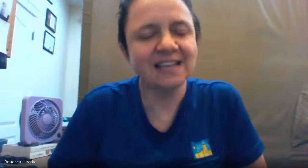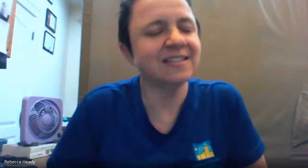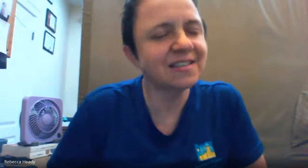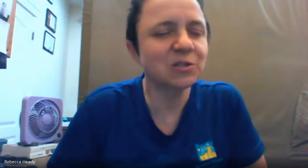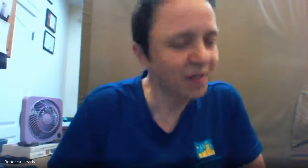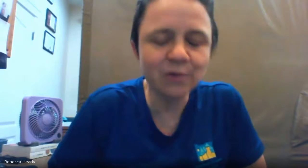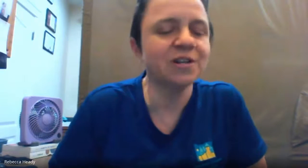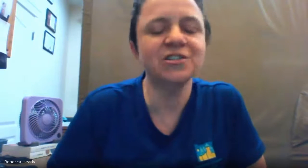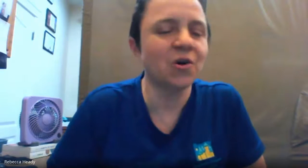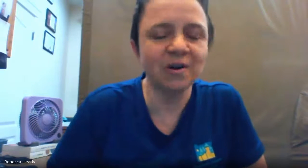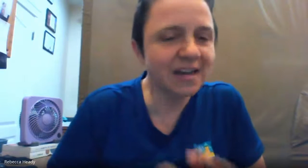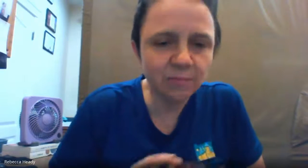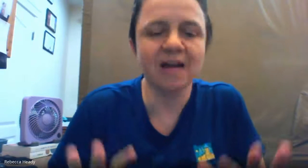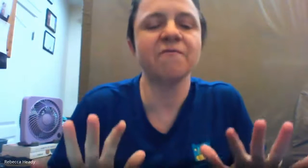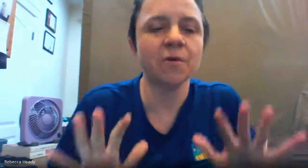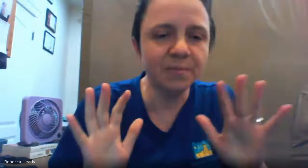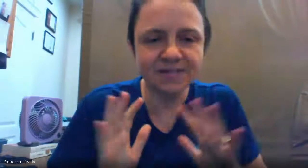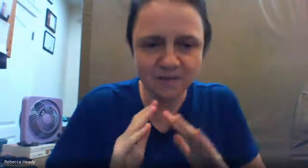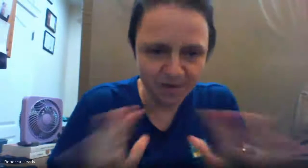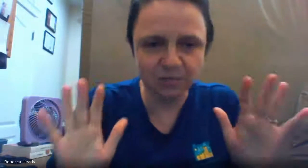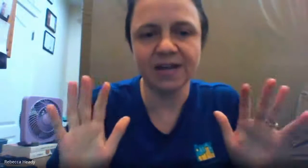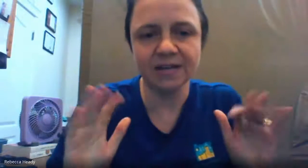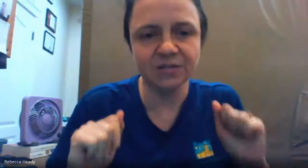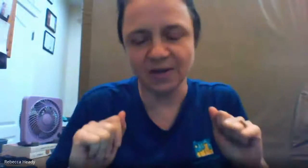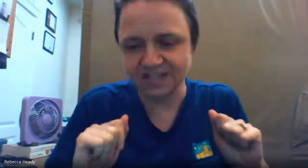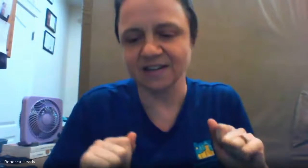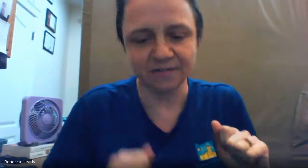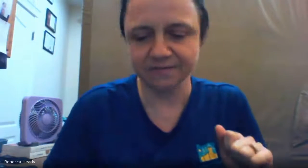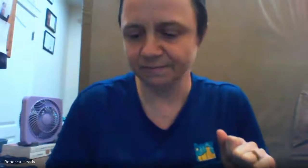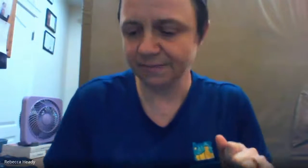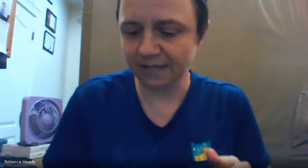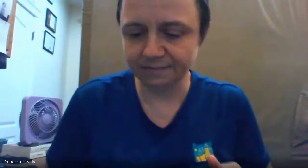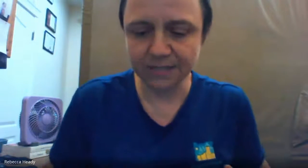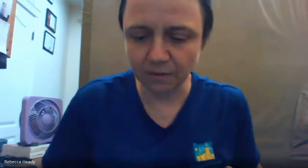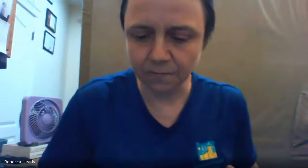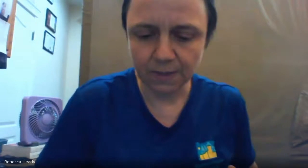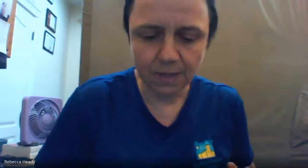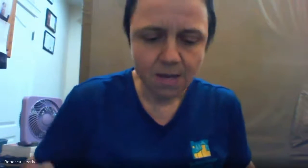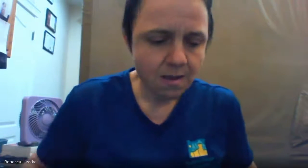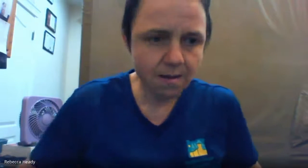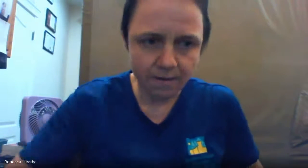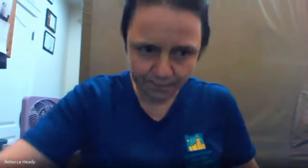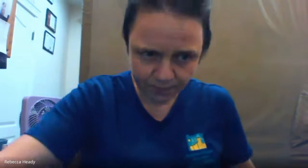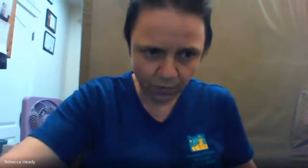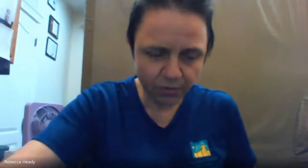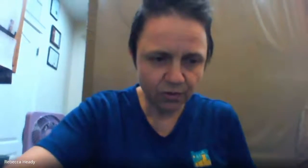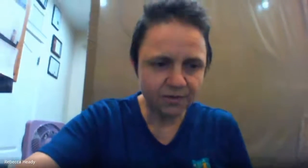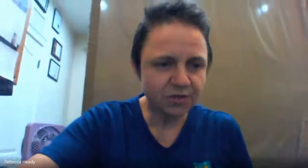access to language on any platform is the best way to educate a deaf kid. So, so kudos to you